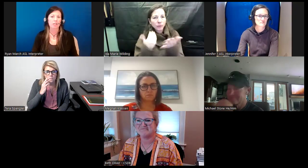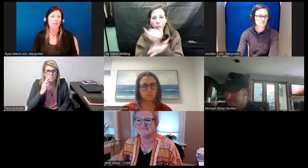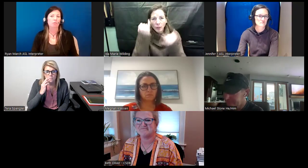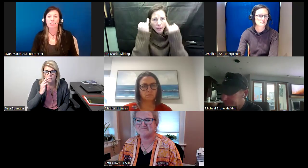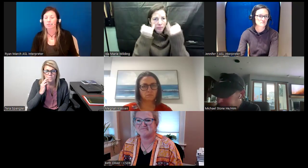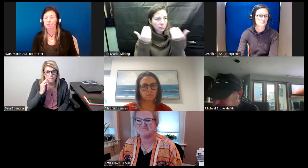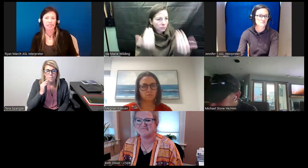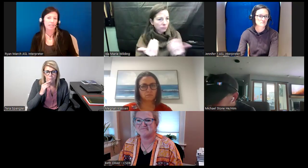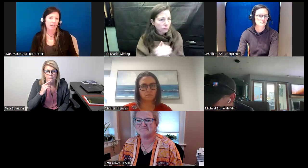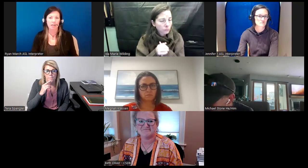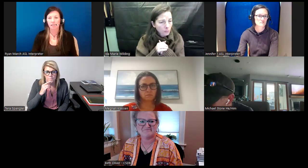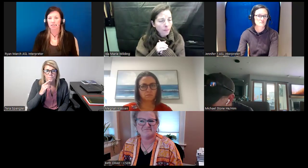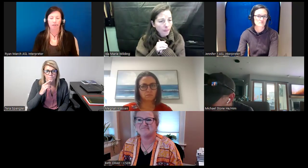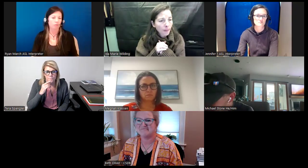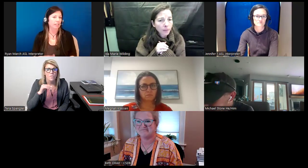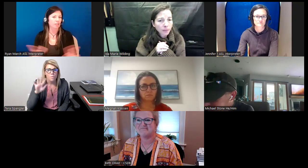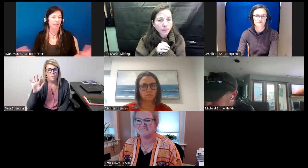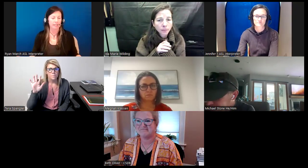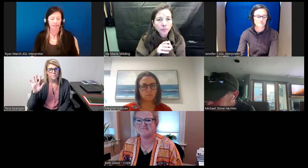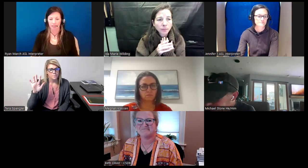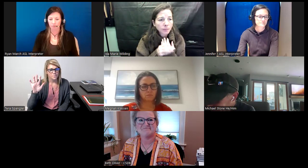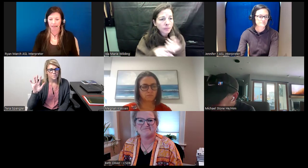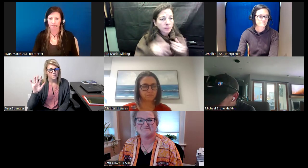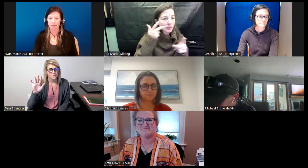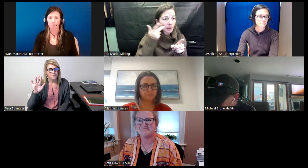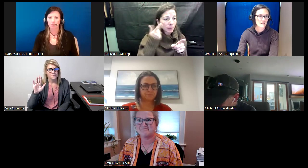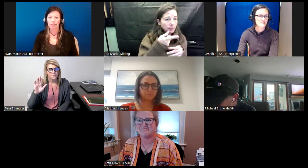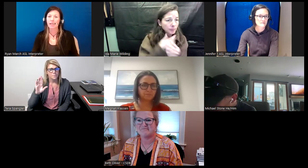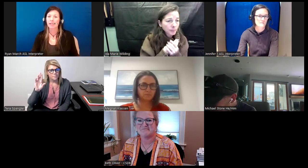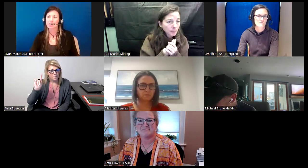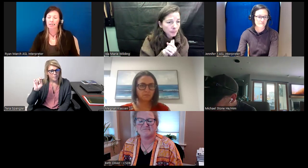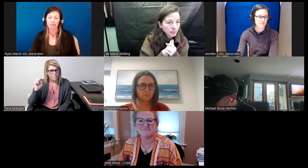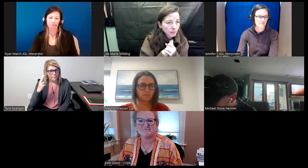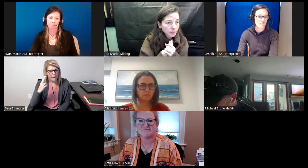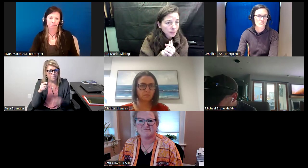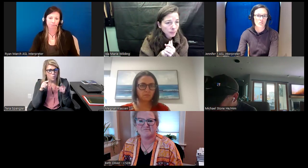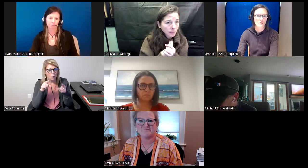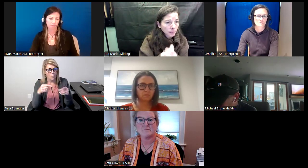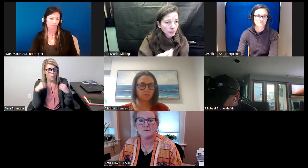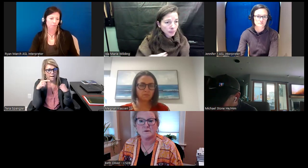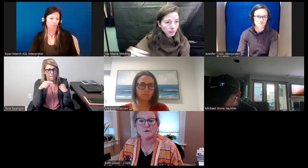more. Reach out to me, Tara, with any new ideas that you may have. Yeah, Tara?